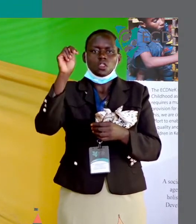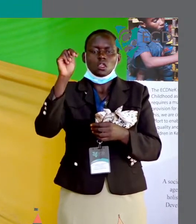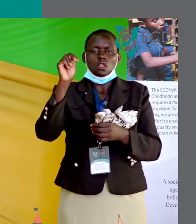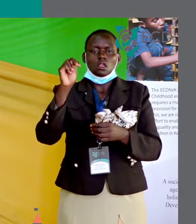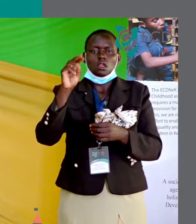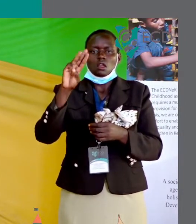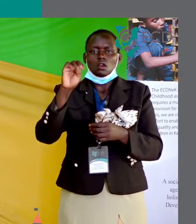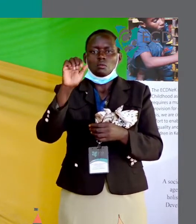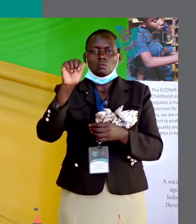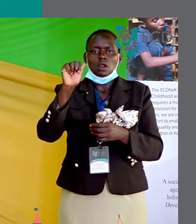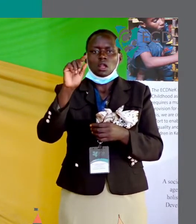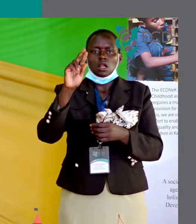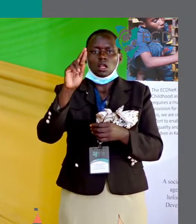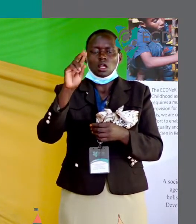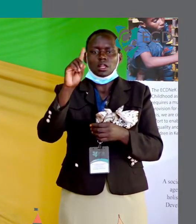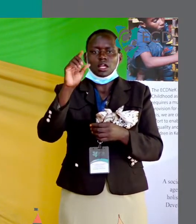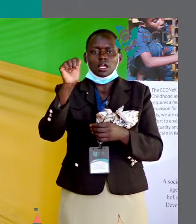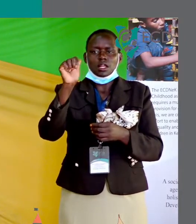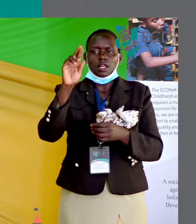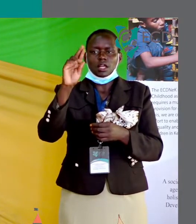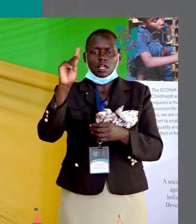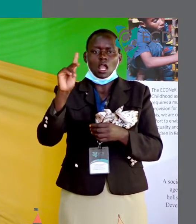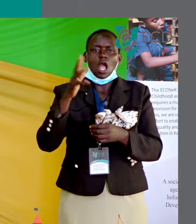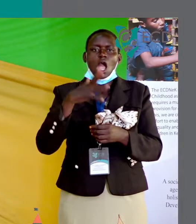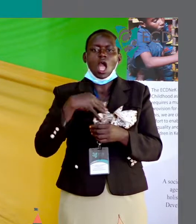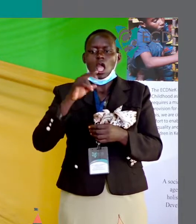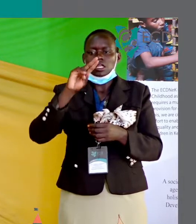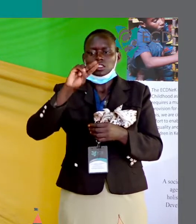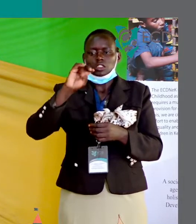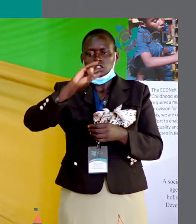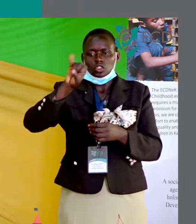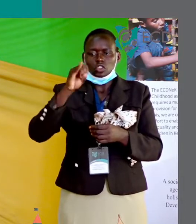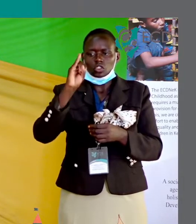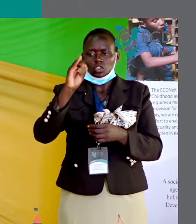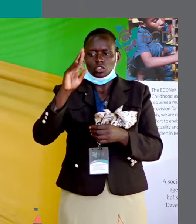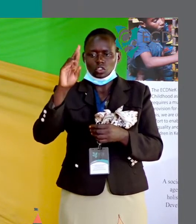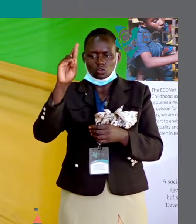one is Kasarani, Kiro, with the new furniture.